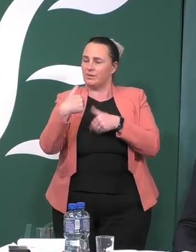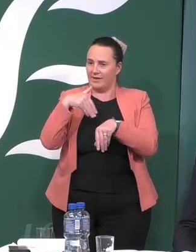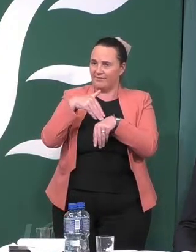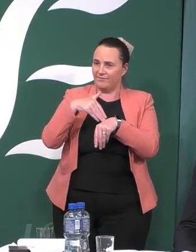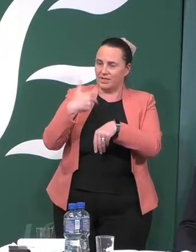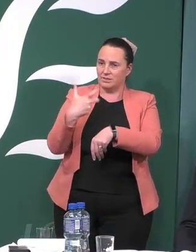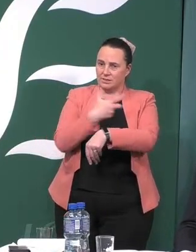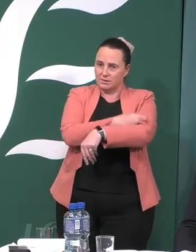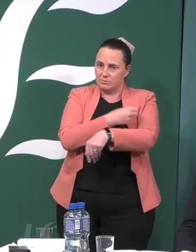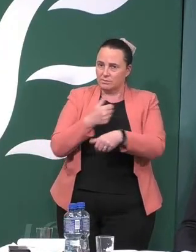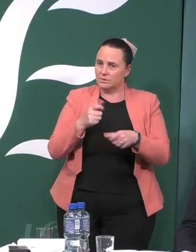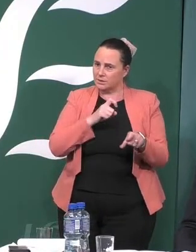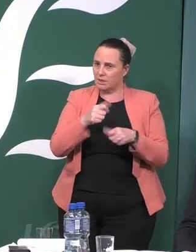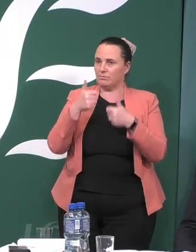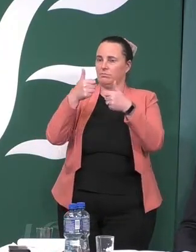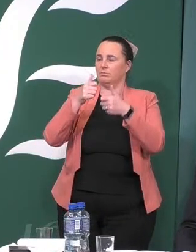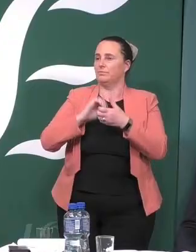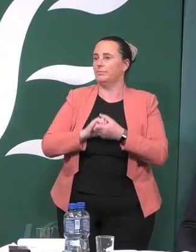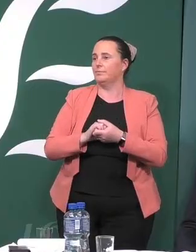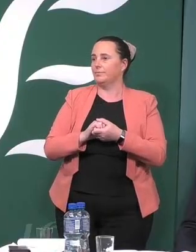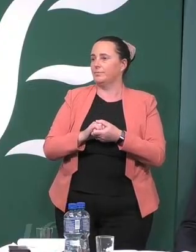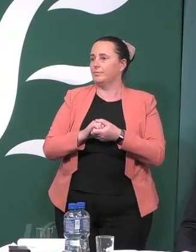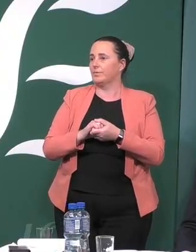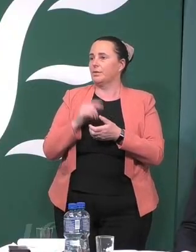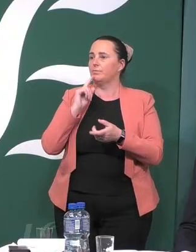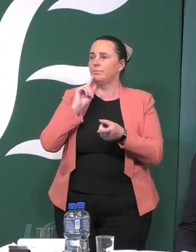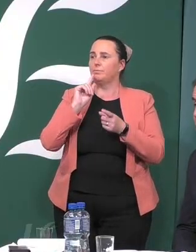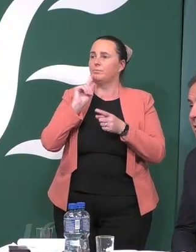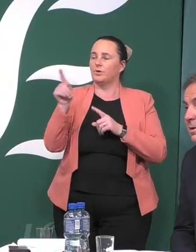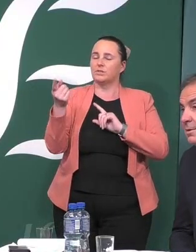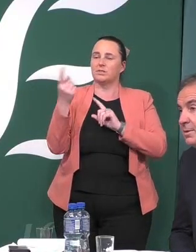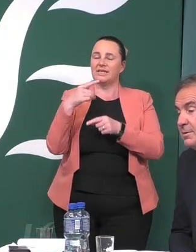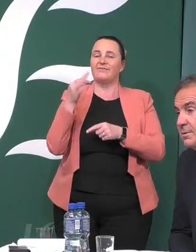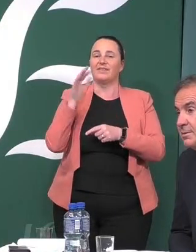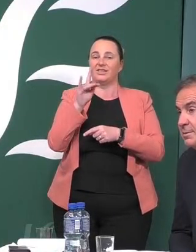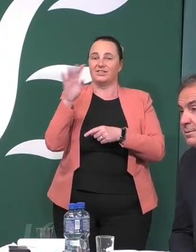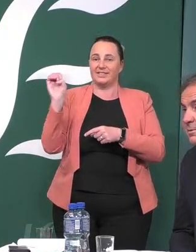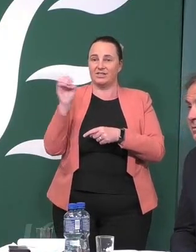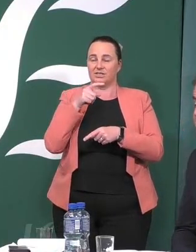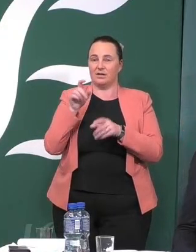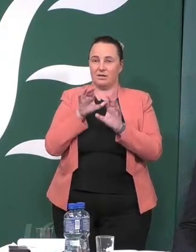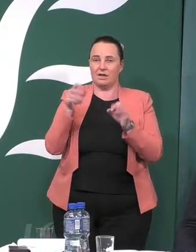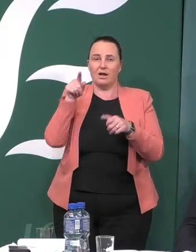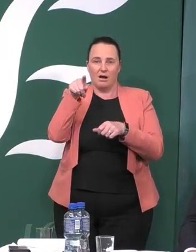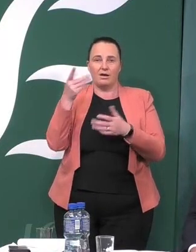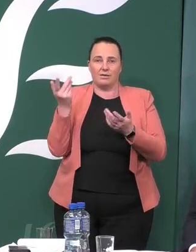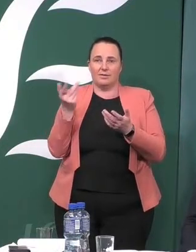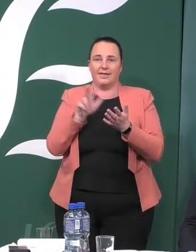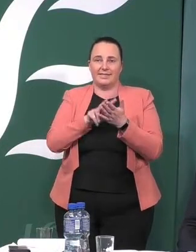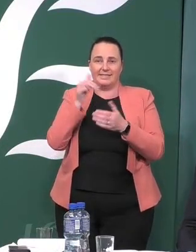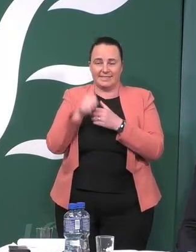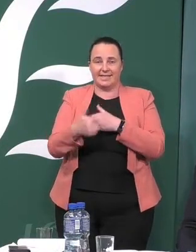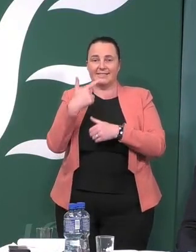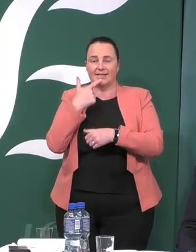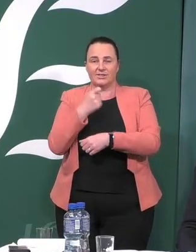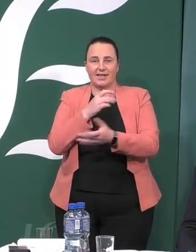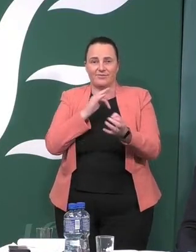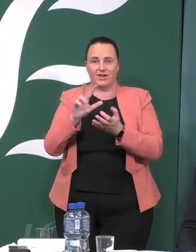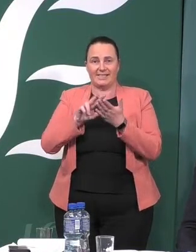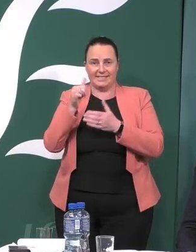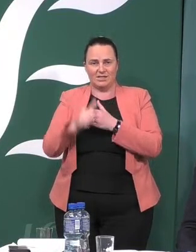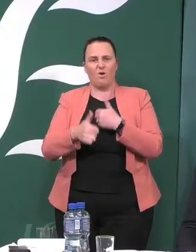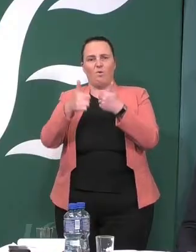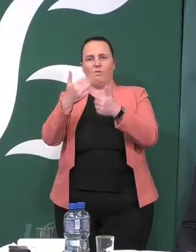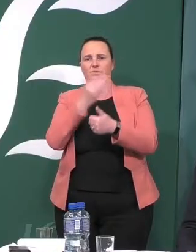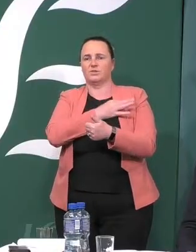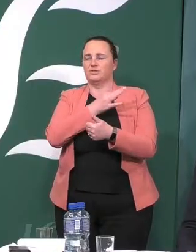on the efficacy of the vaccine. Okay, but HSE are telling people online that 18 days, getting their second dose after 18 days